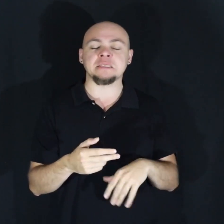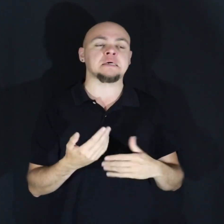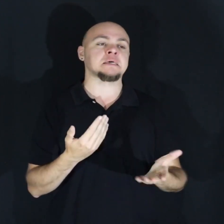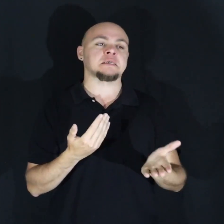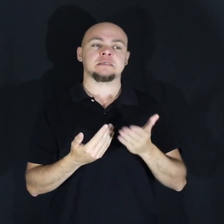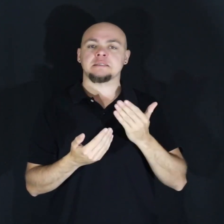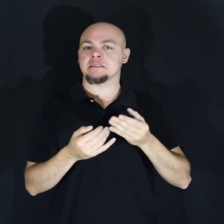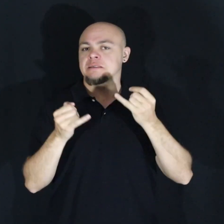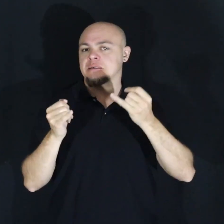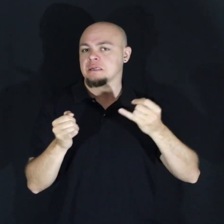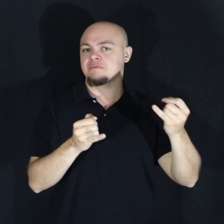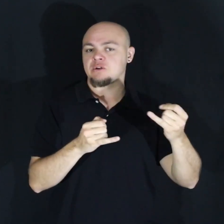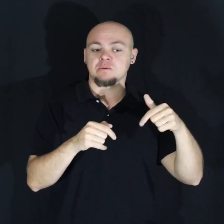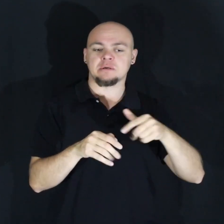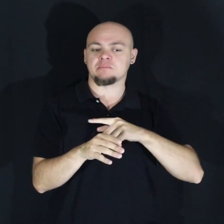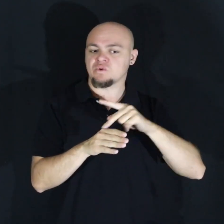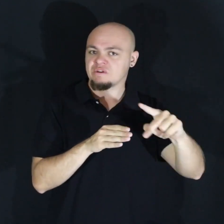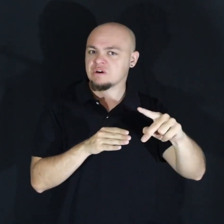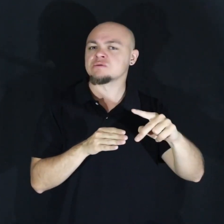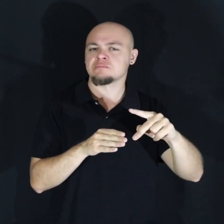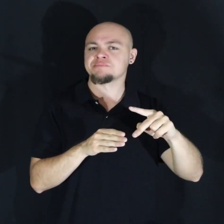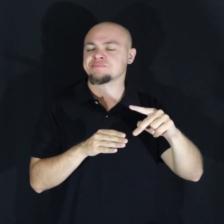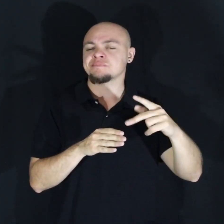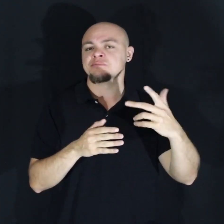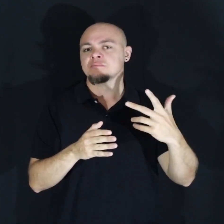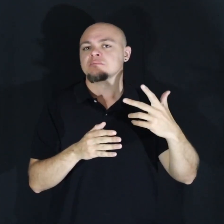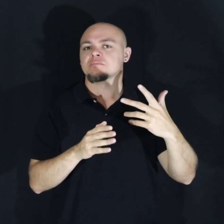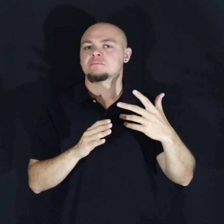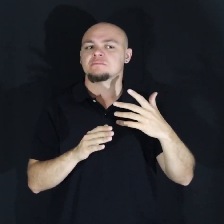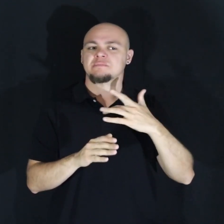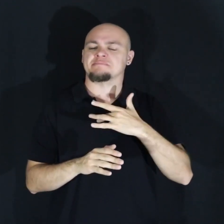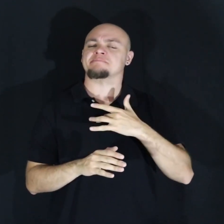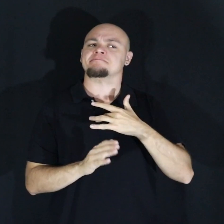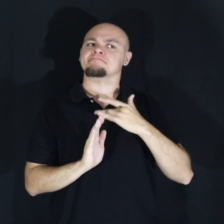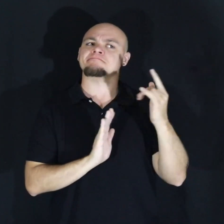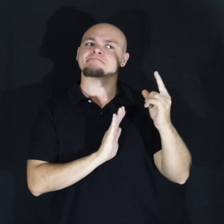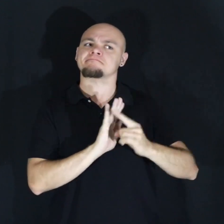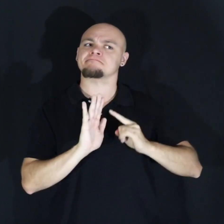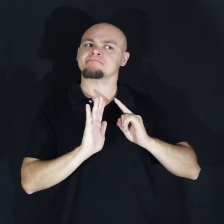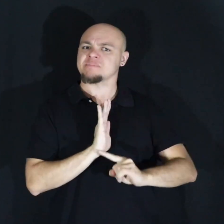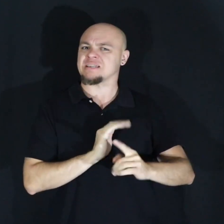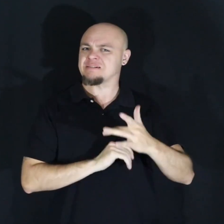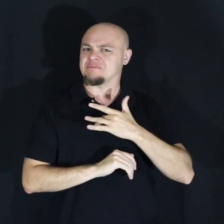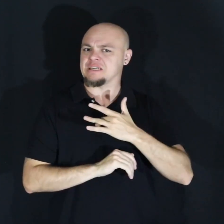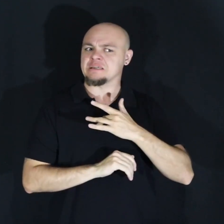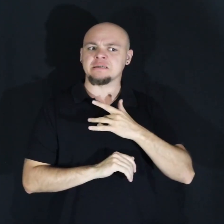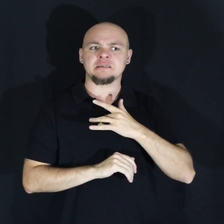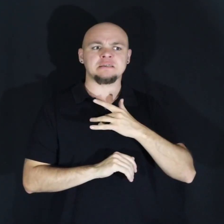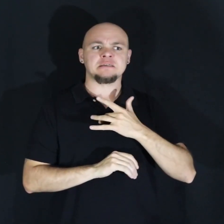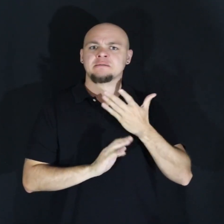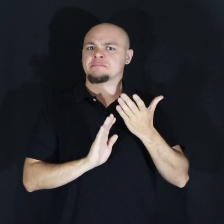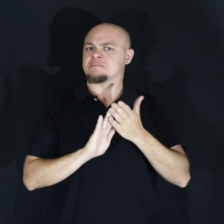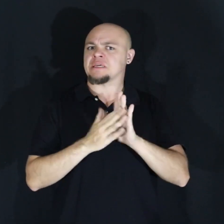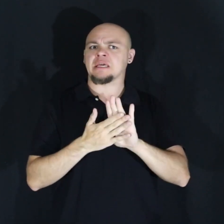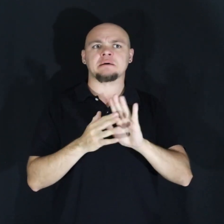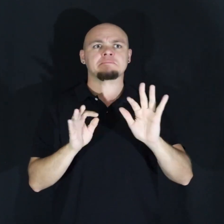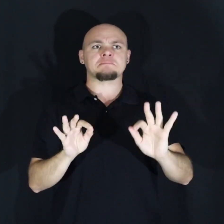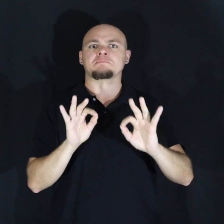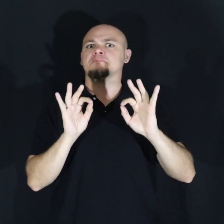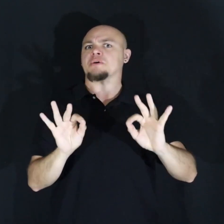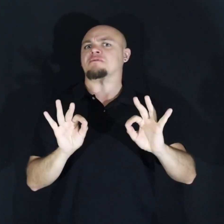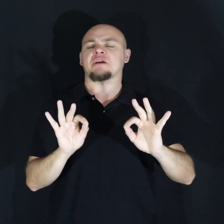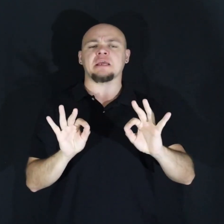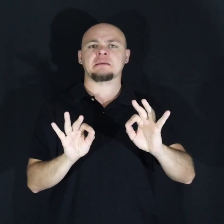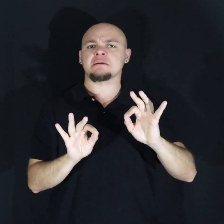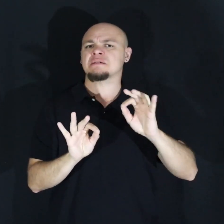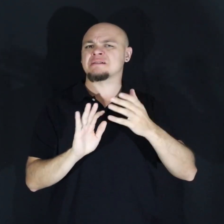easy as individuals in this professional field to get down on yourself and to feel you need to be some embodiment of perfection, that you're